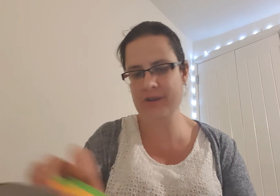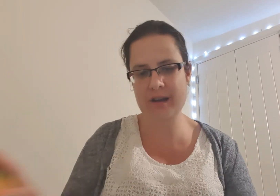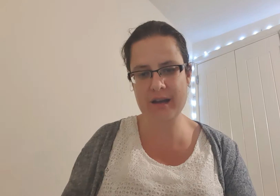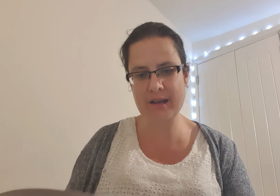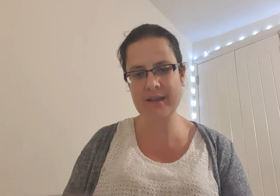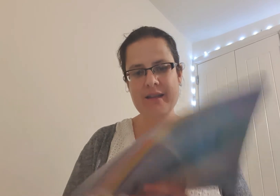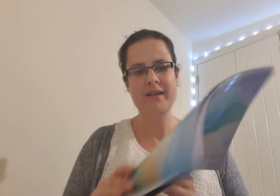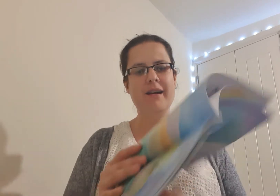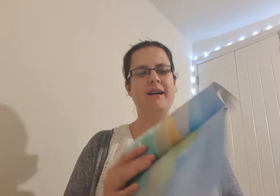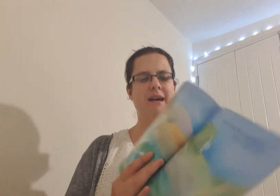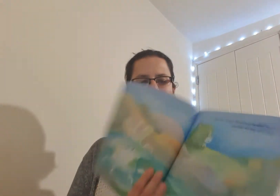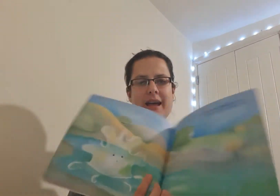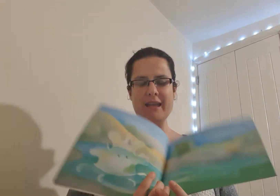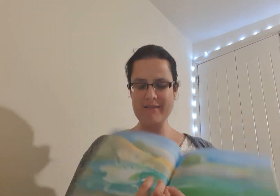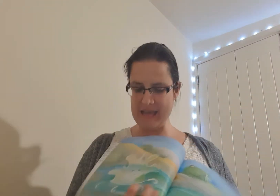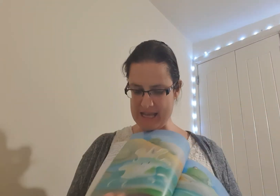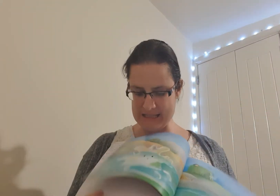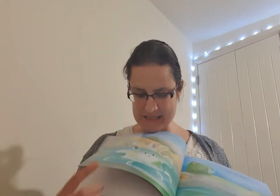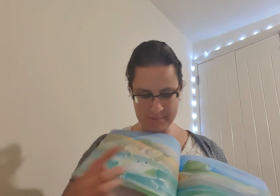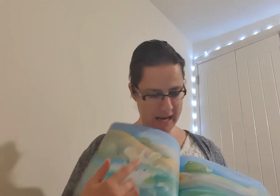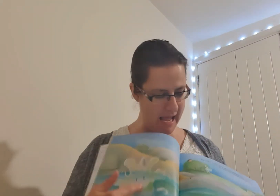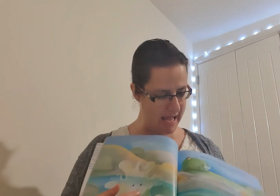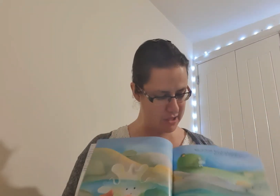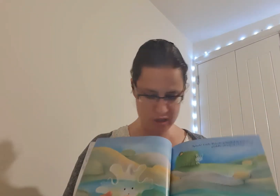rock. Oh, look, here he is. Splash!